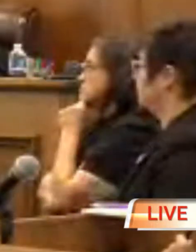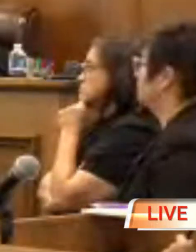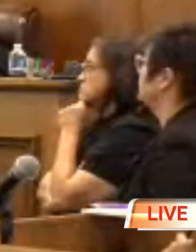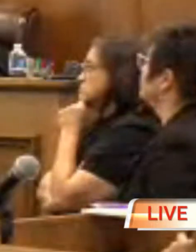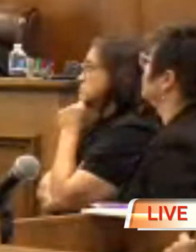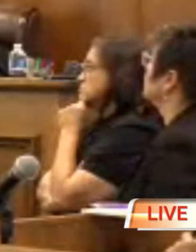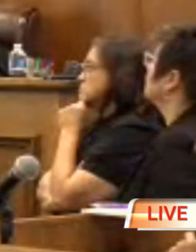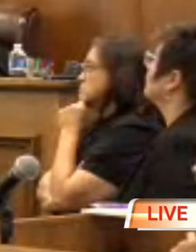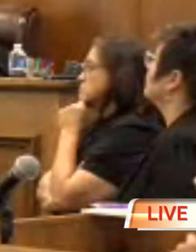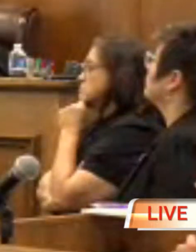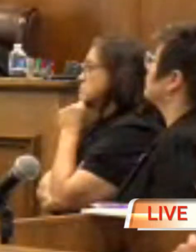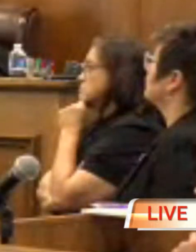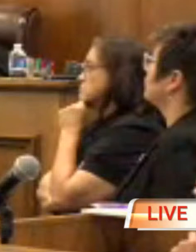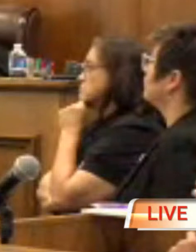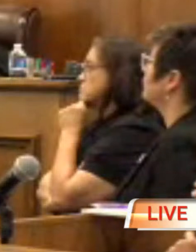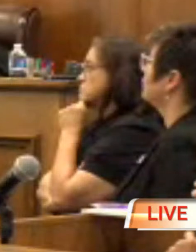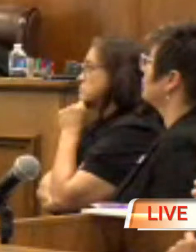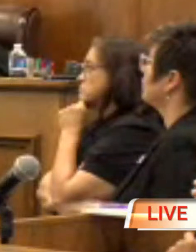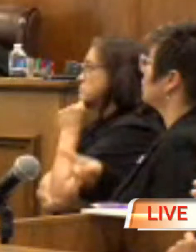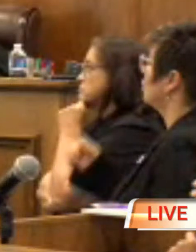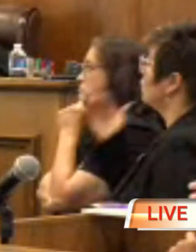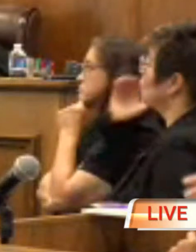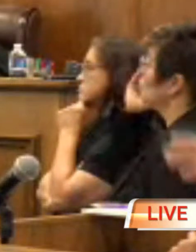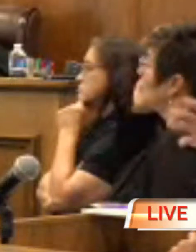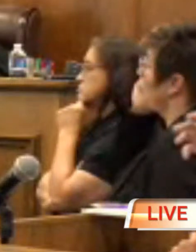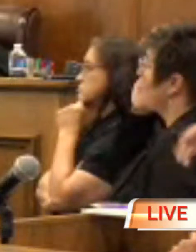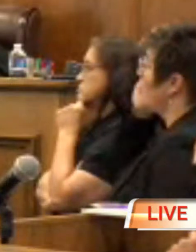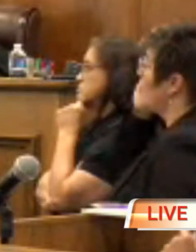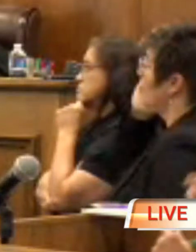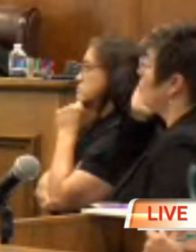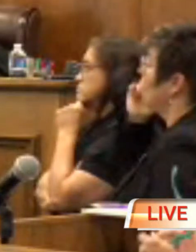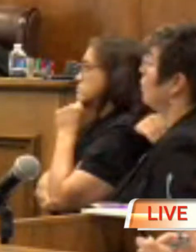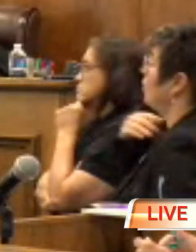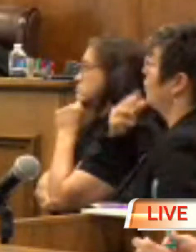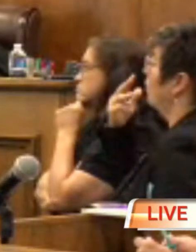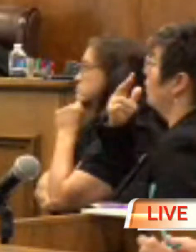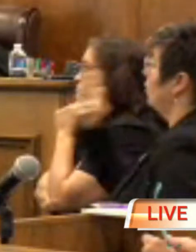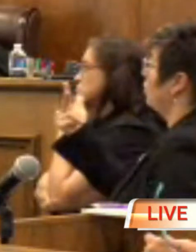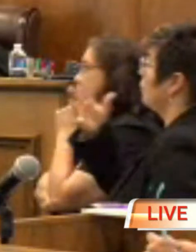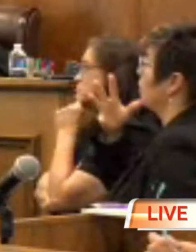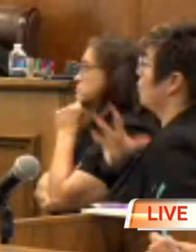that 3 women were going to testify against Mr. Harris at that time?